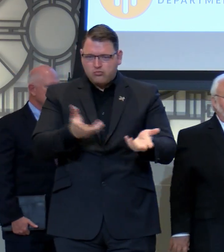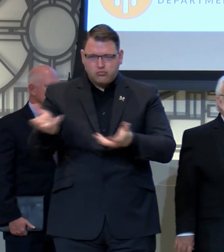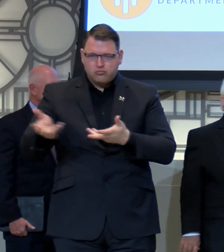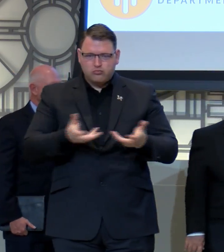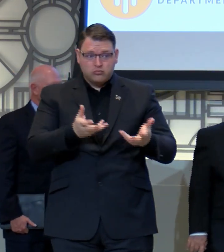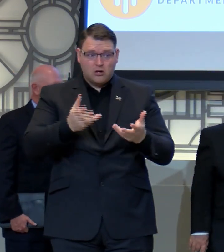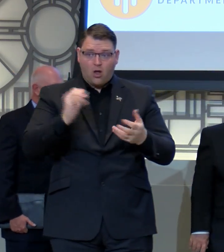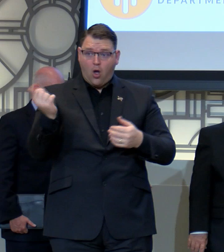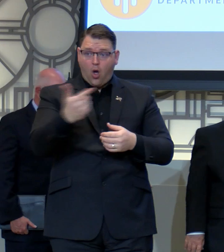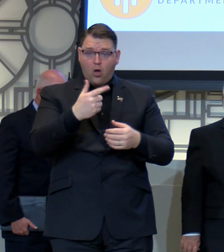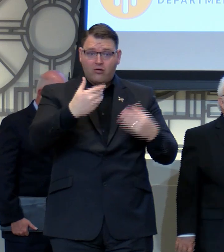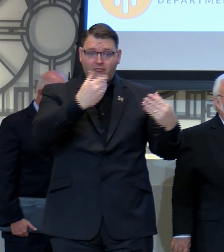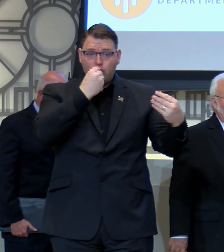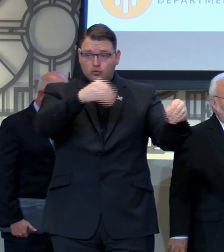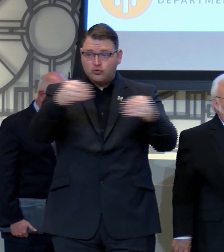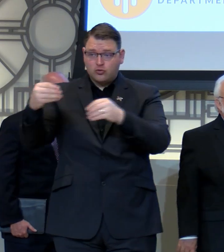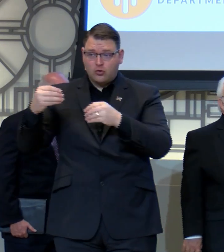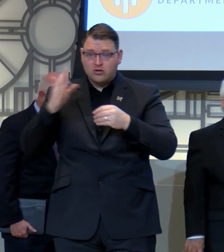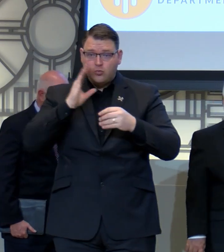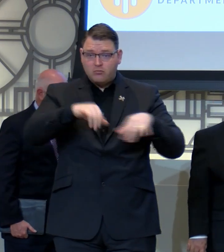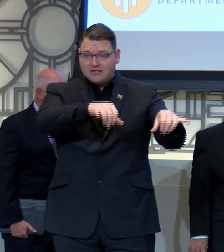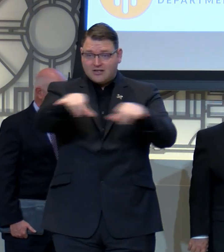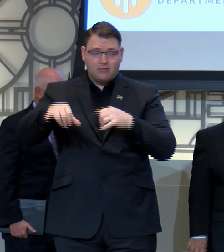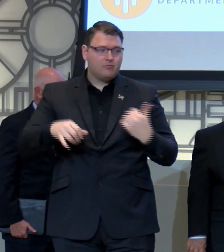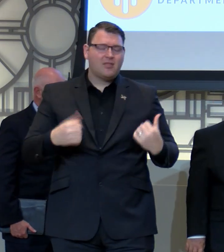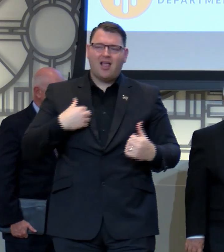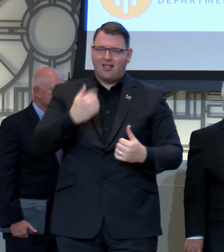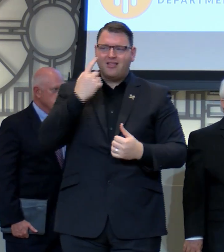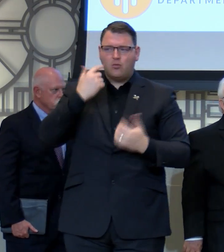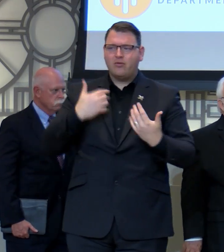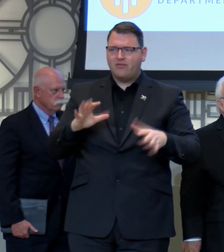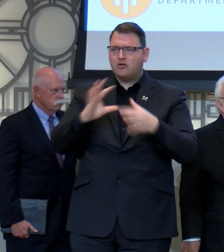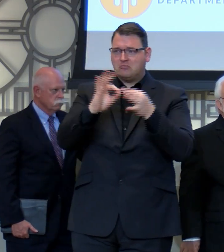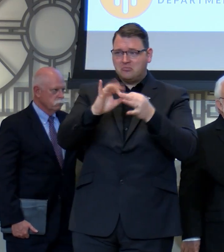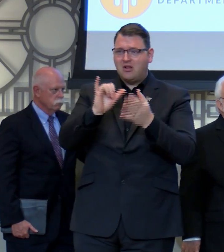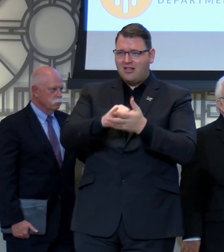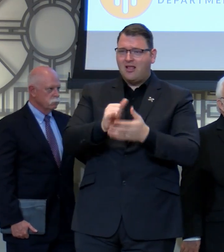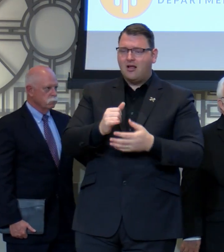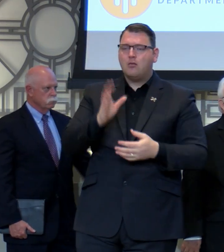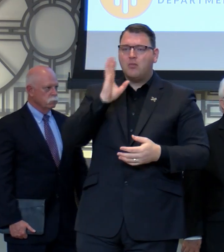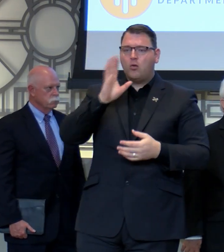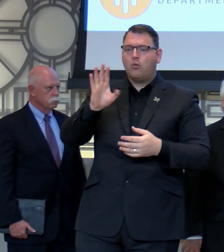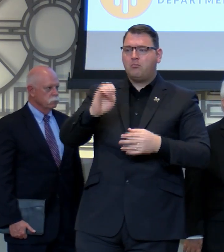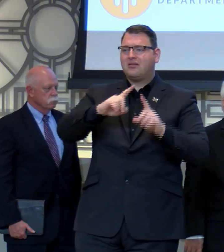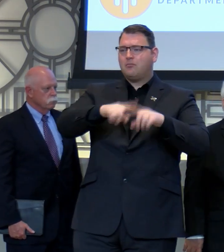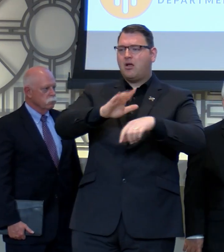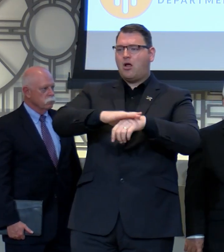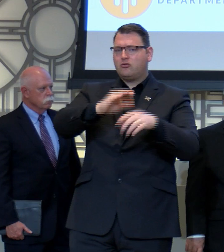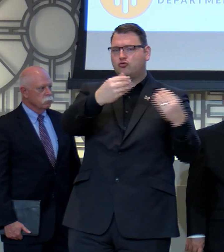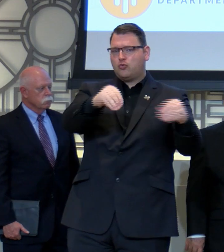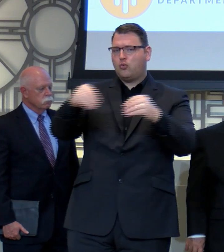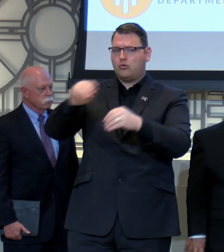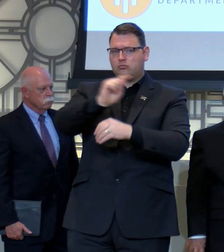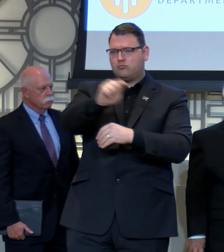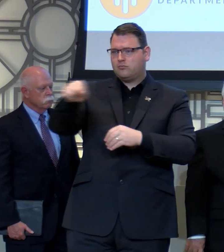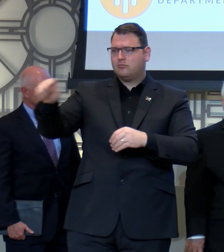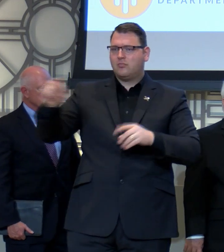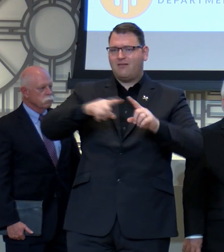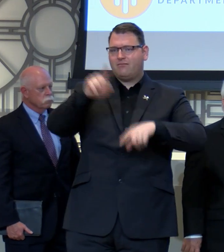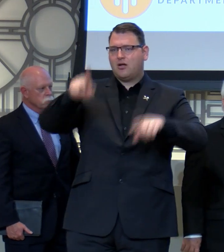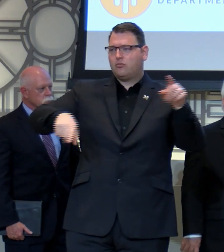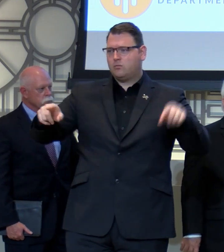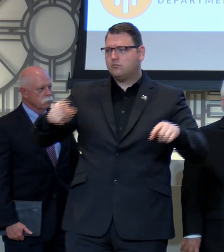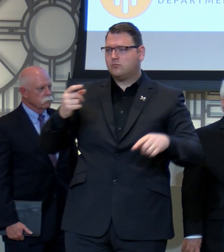same thing? I think we've all made a few remarks about that, but at the end of the day, it's going to be based on a store-by-store basis, right? It's going to depend on what the need is.